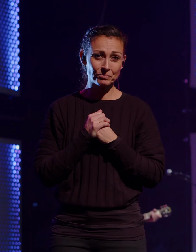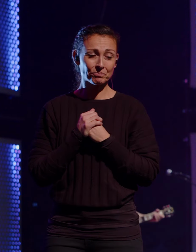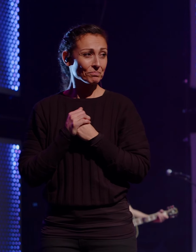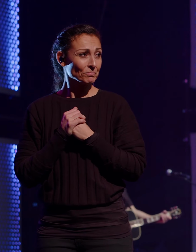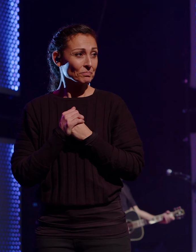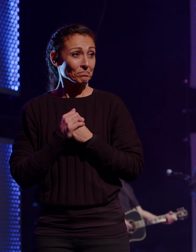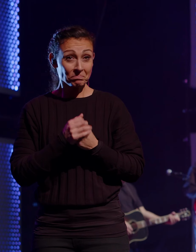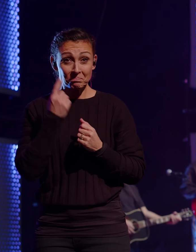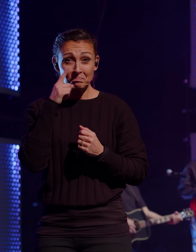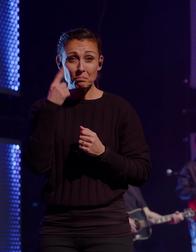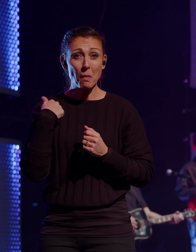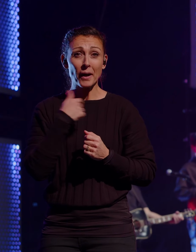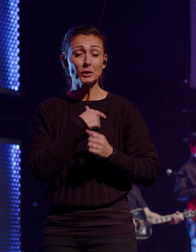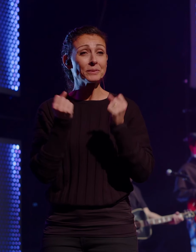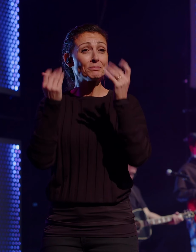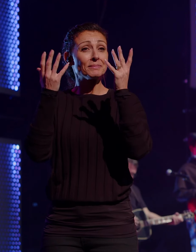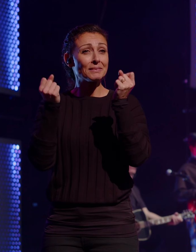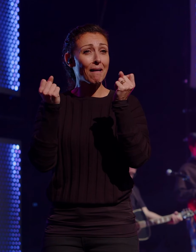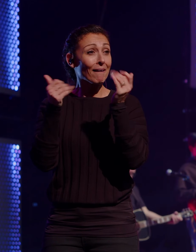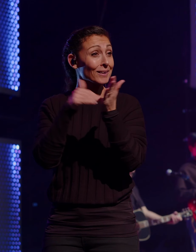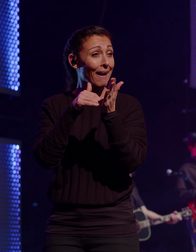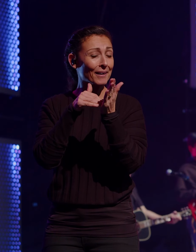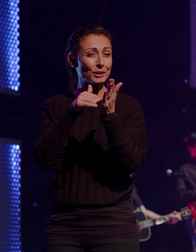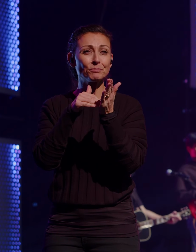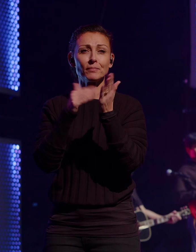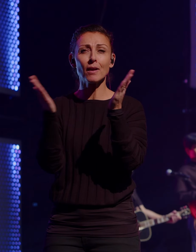Up again, sing